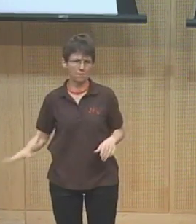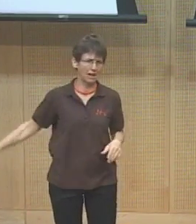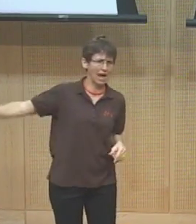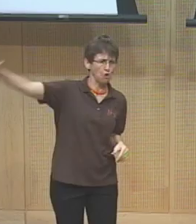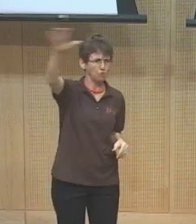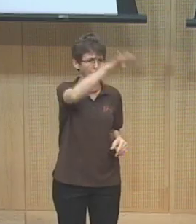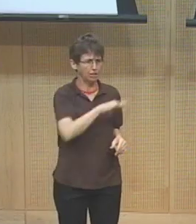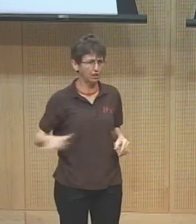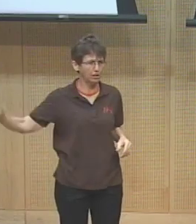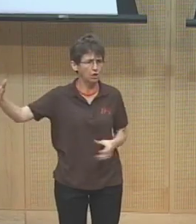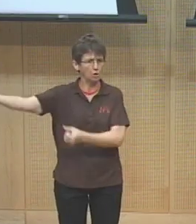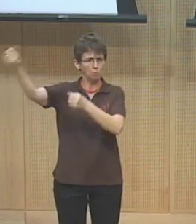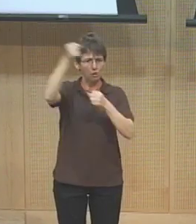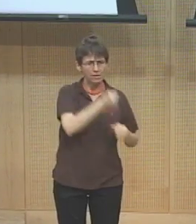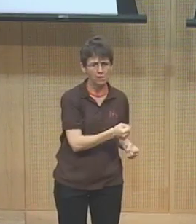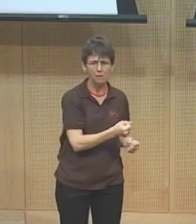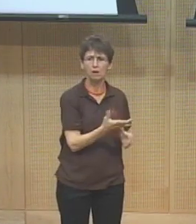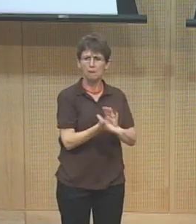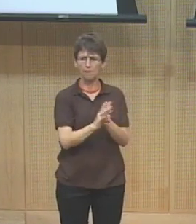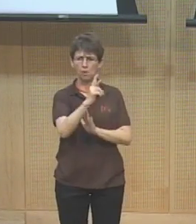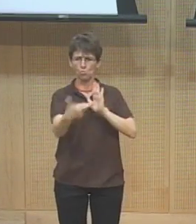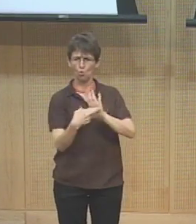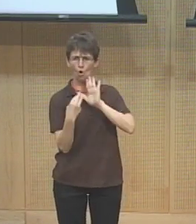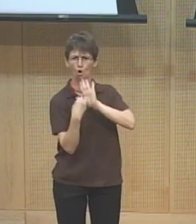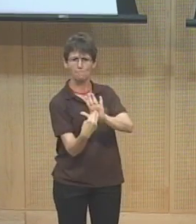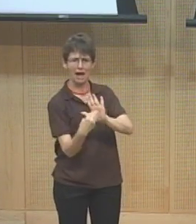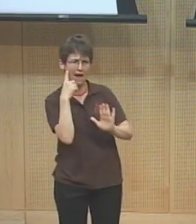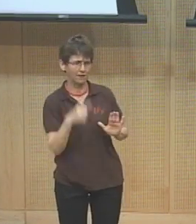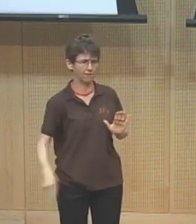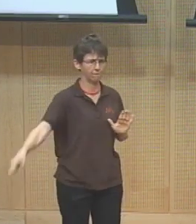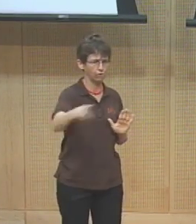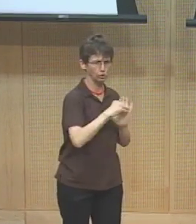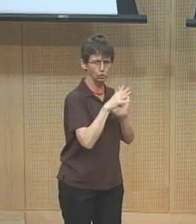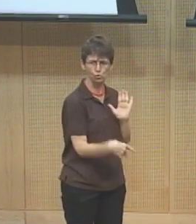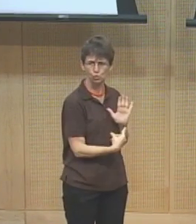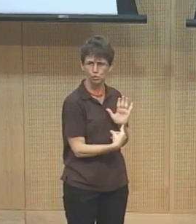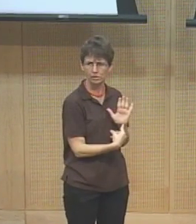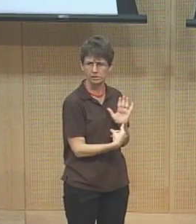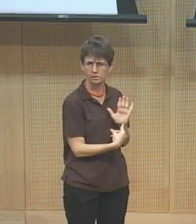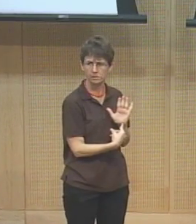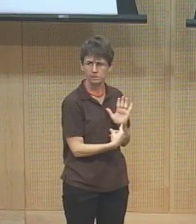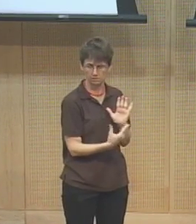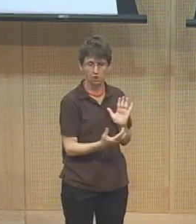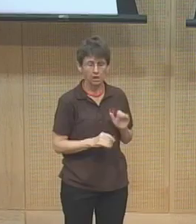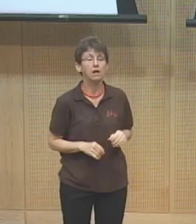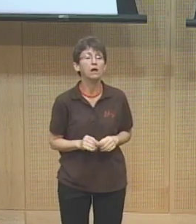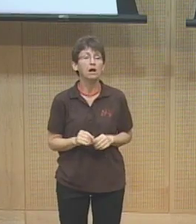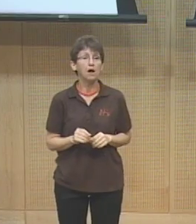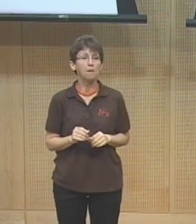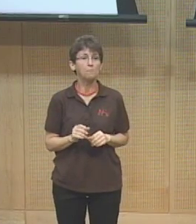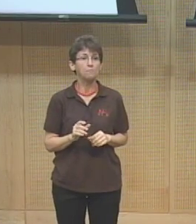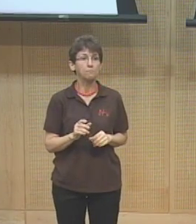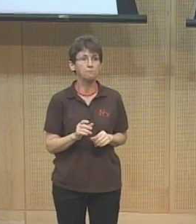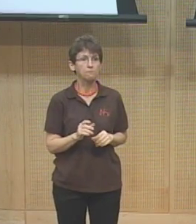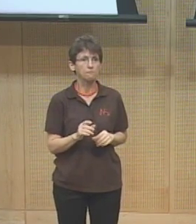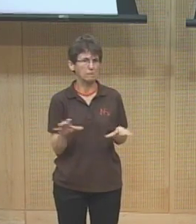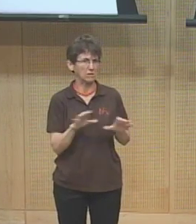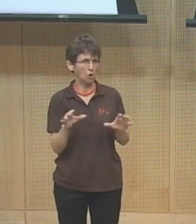Their goal and mission is to bring successful deaf role models to campus and to RSD to showcase their success for